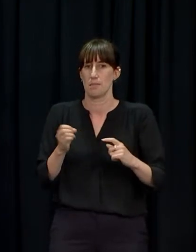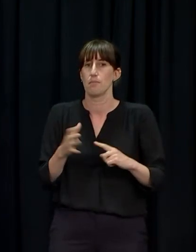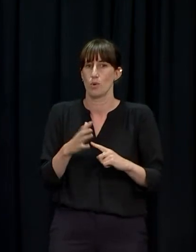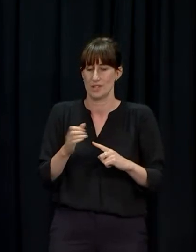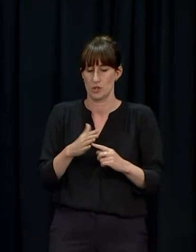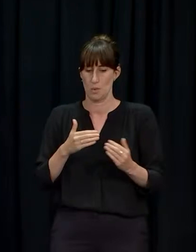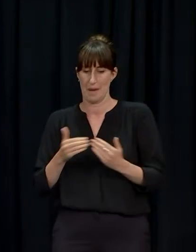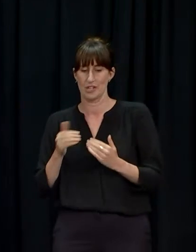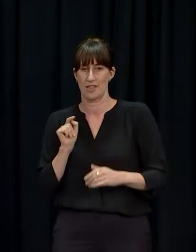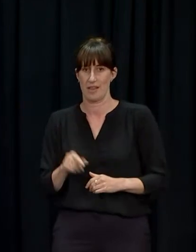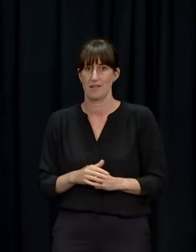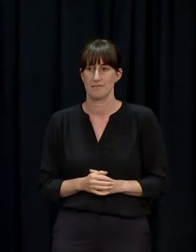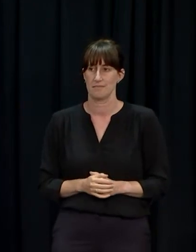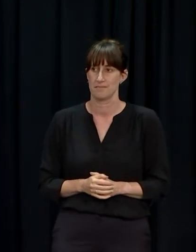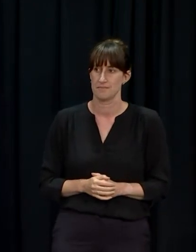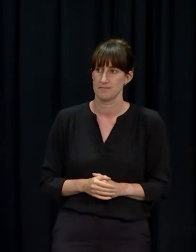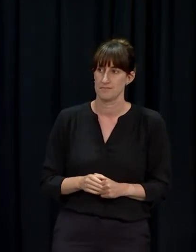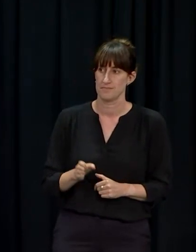Sorry, Michael. Yeah.